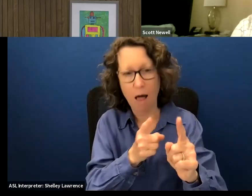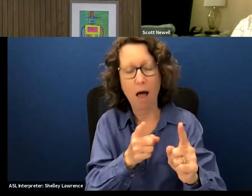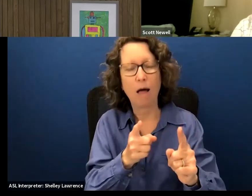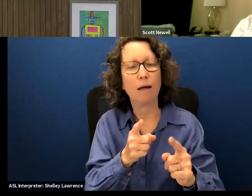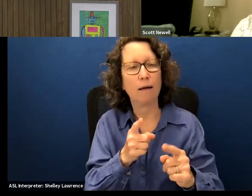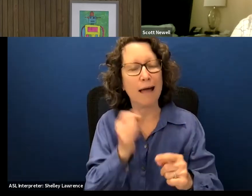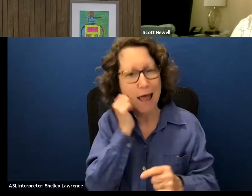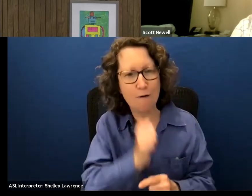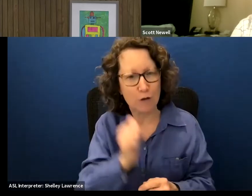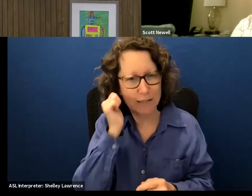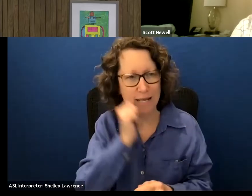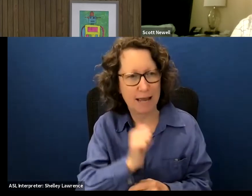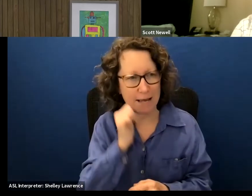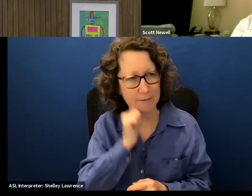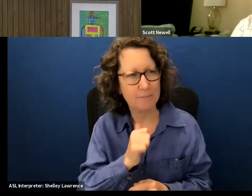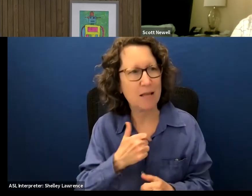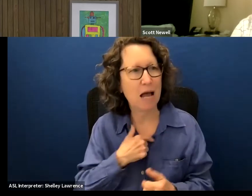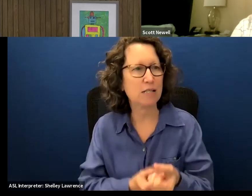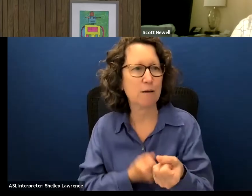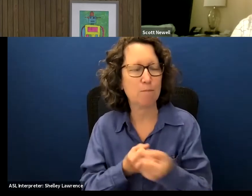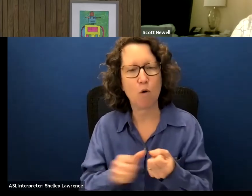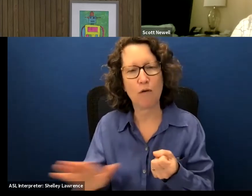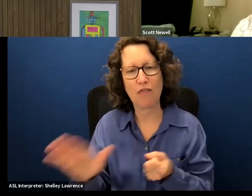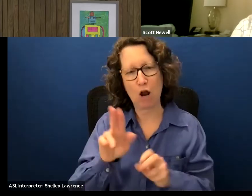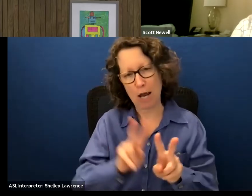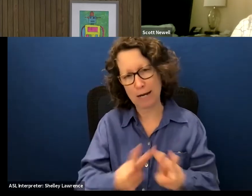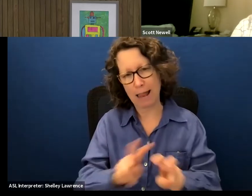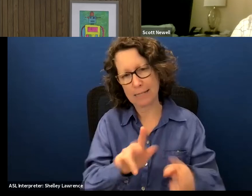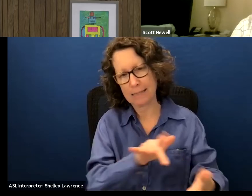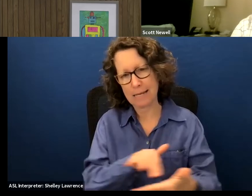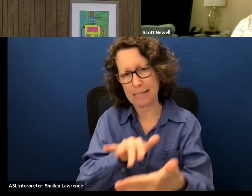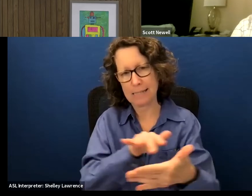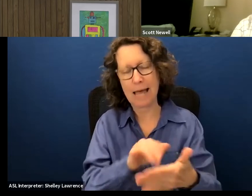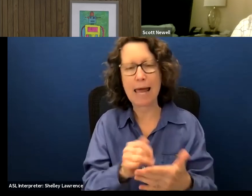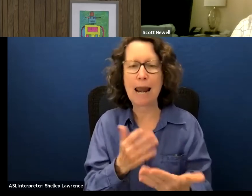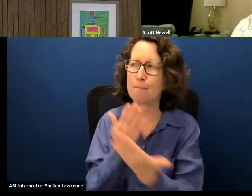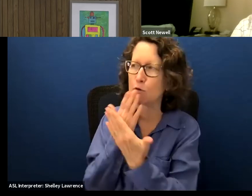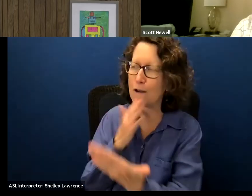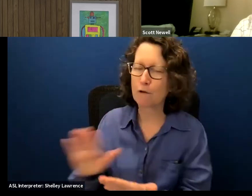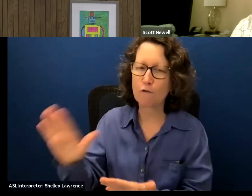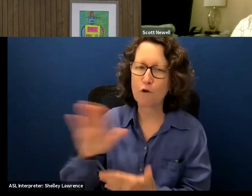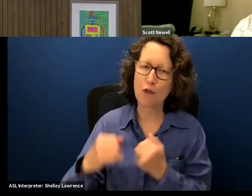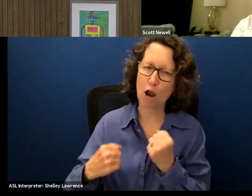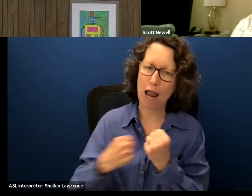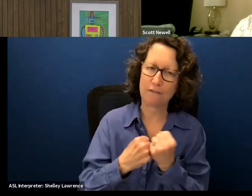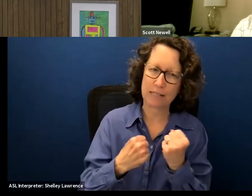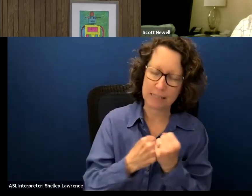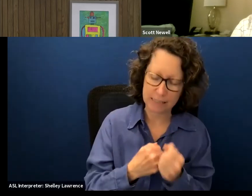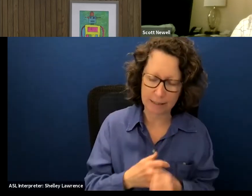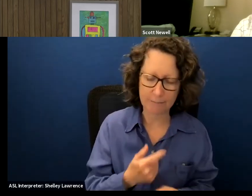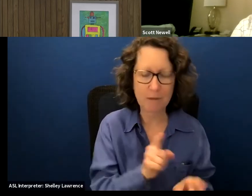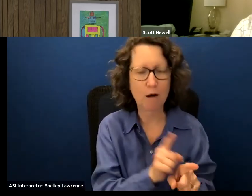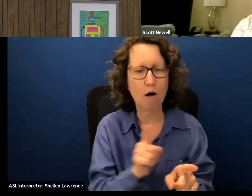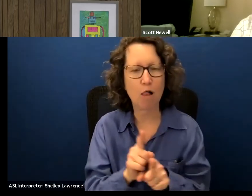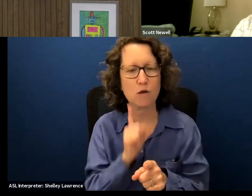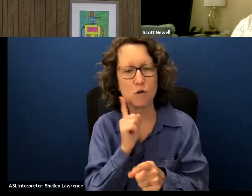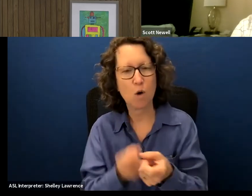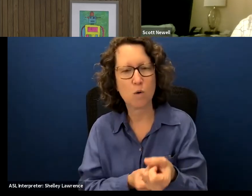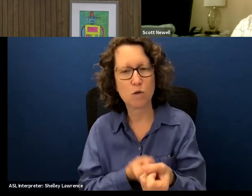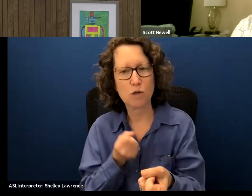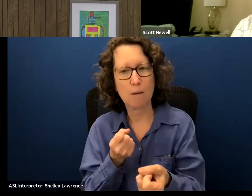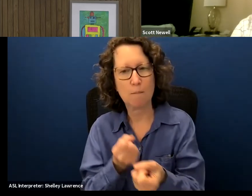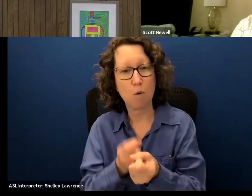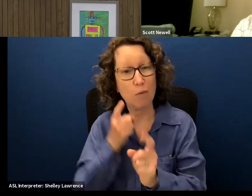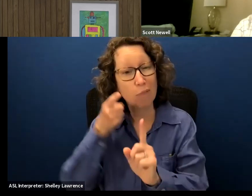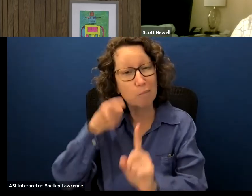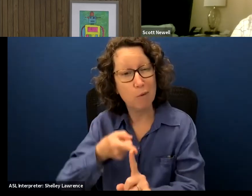ground, day in and day out, I support their analysis and am grateful for their advocacy. I also support the